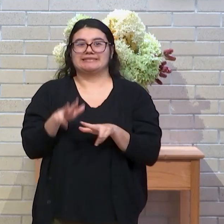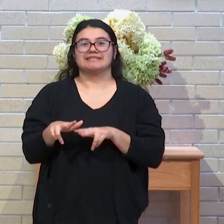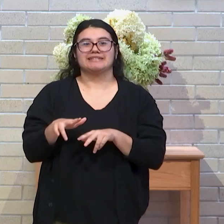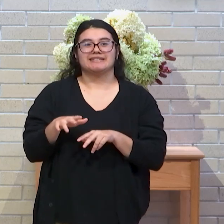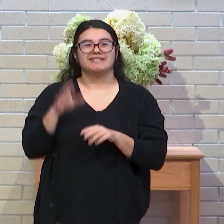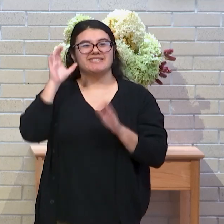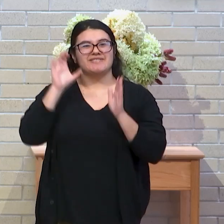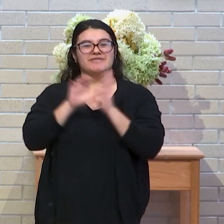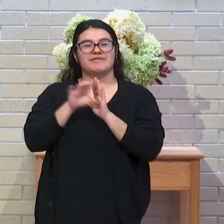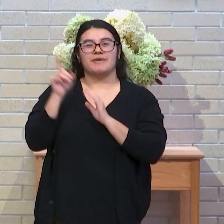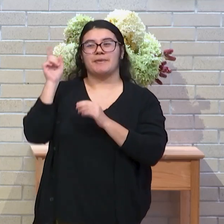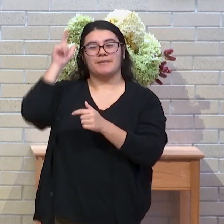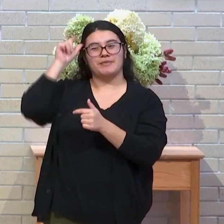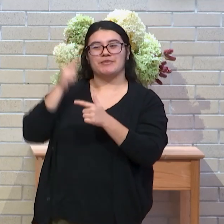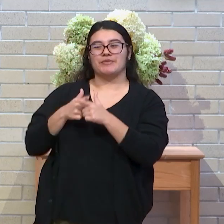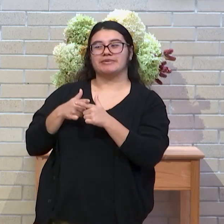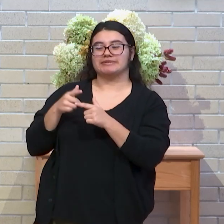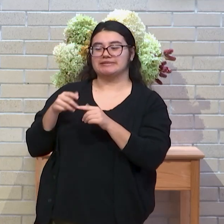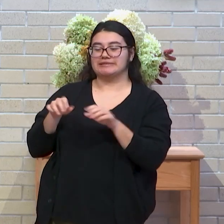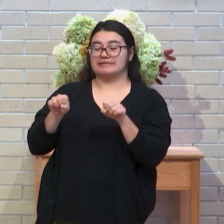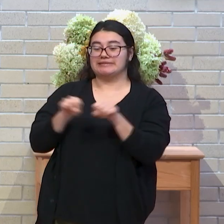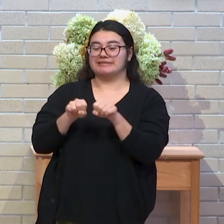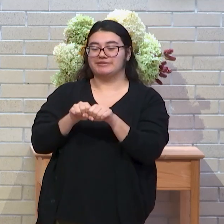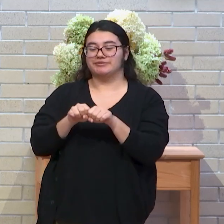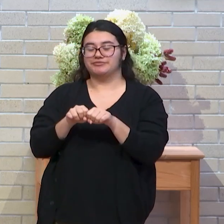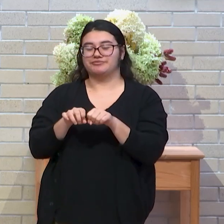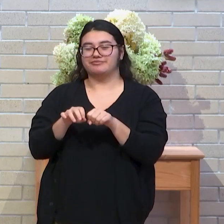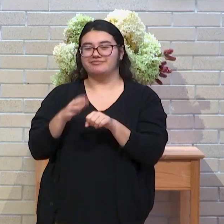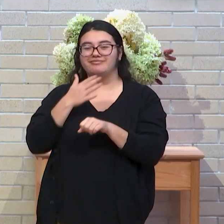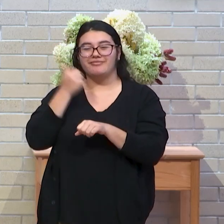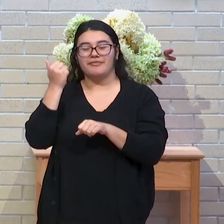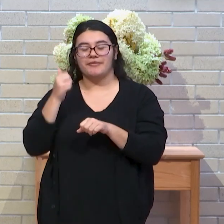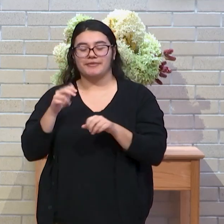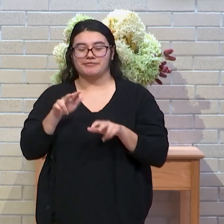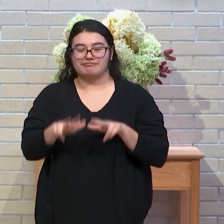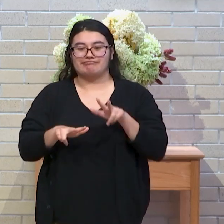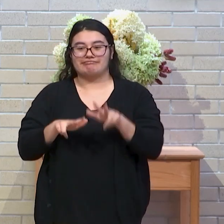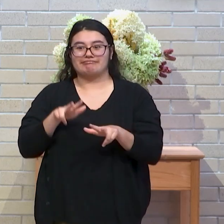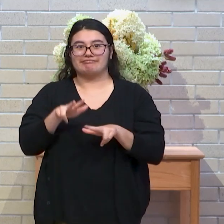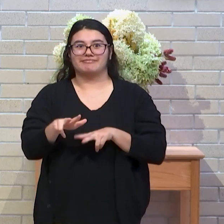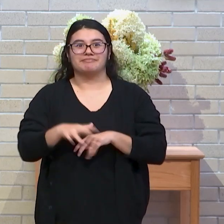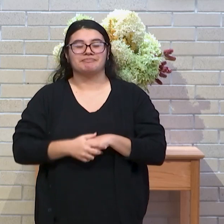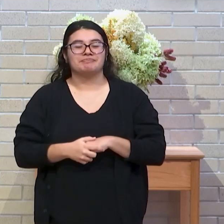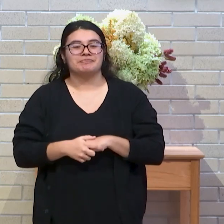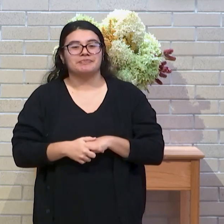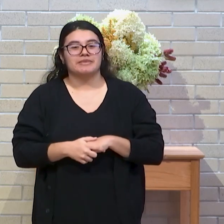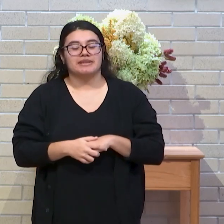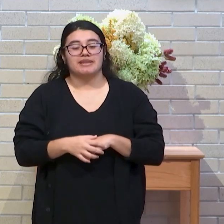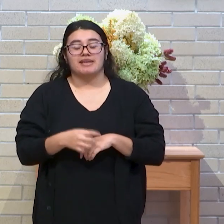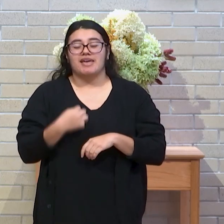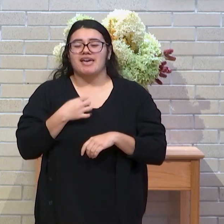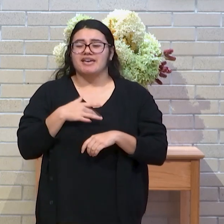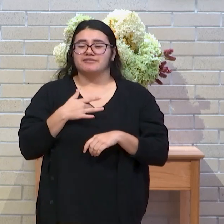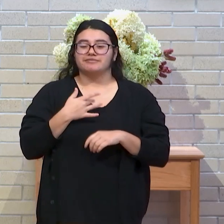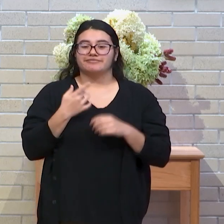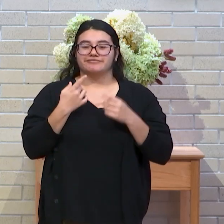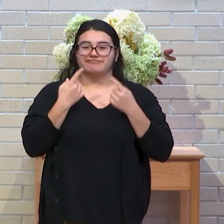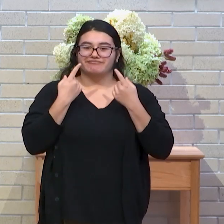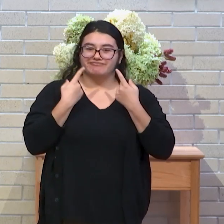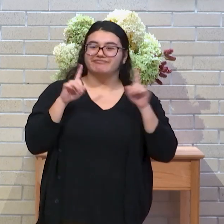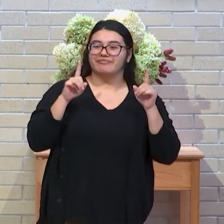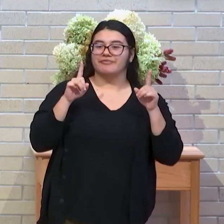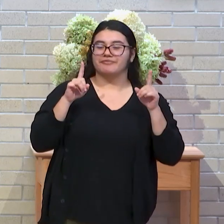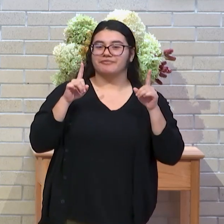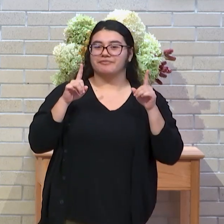did in dealing with the mud. I felt a sense of satisfaction and accomplishment that I made it, and also a sense of appreciation for